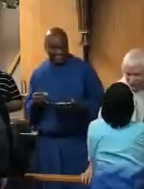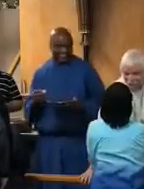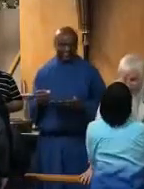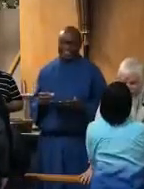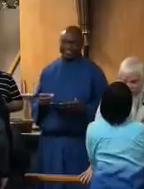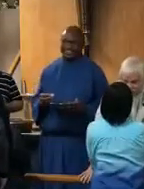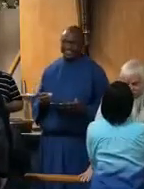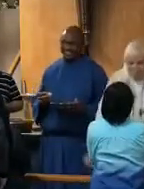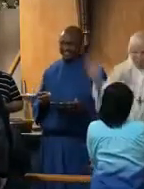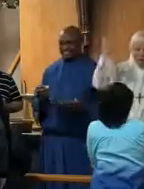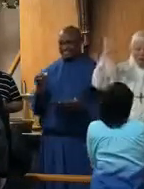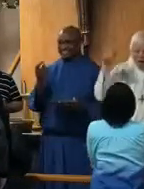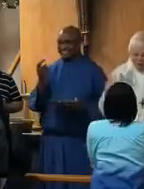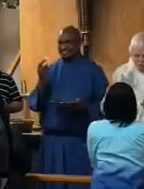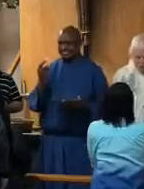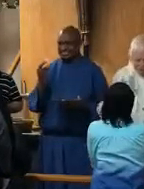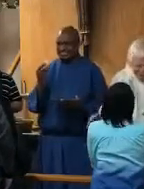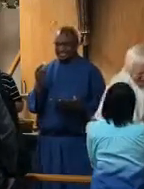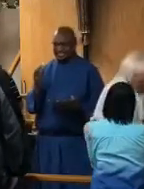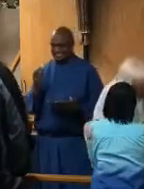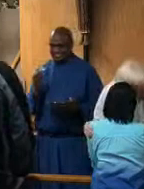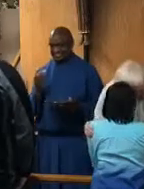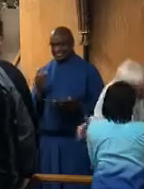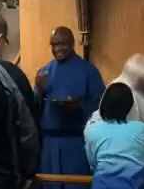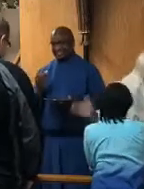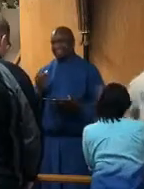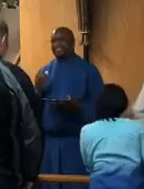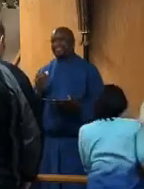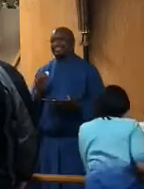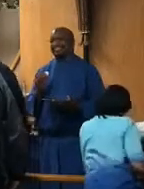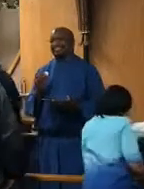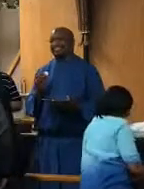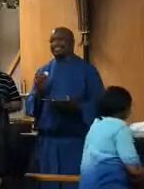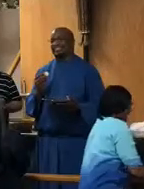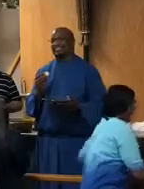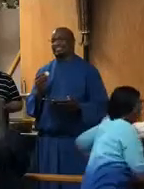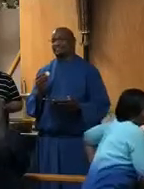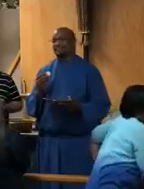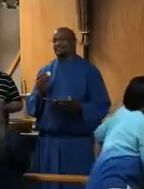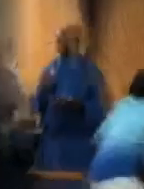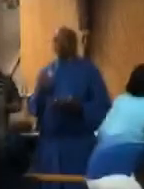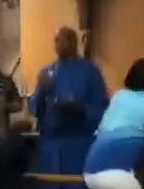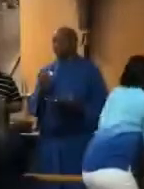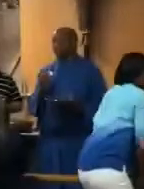And say, Jesus is risen. Risen indeed. Oh, I am so glad.